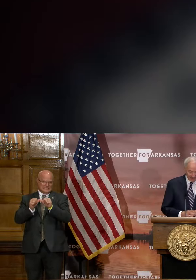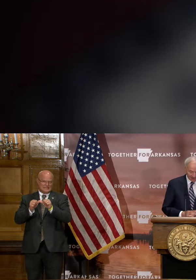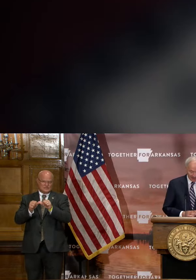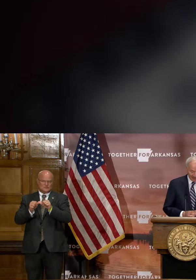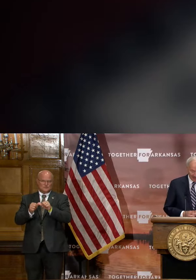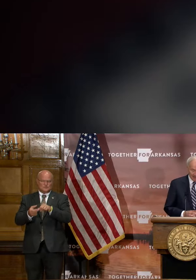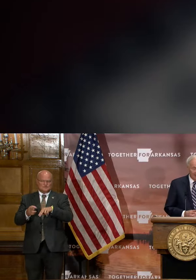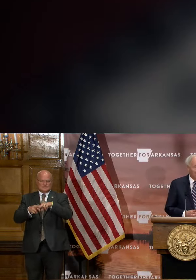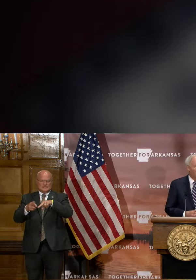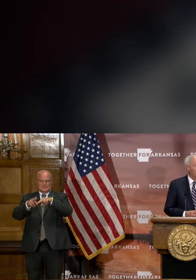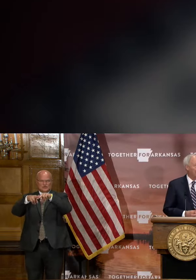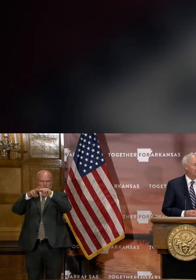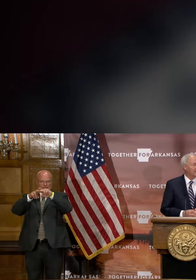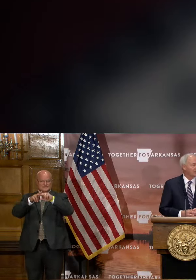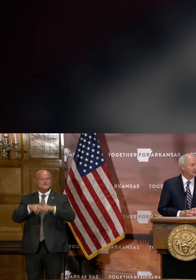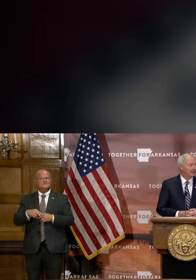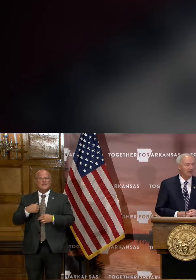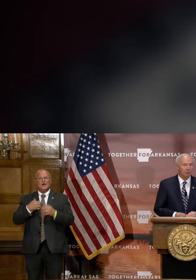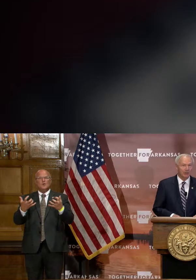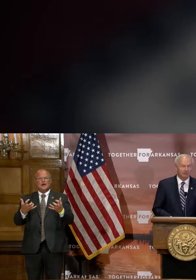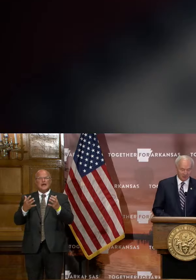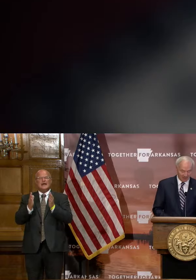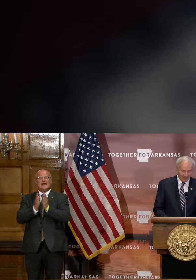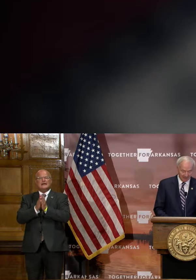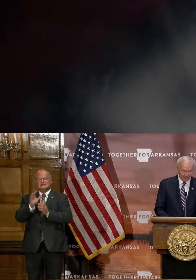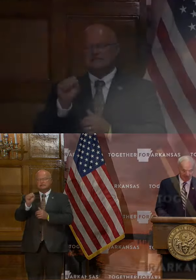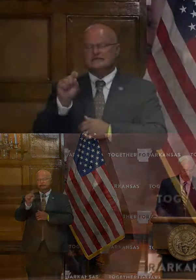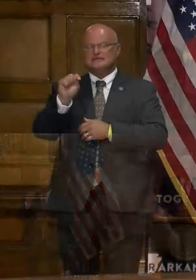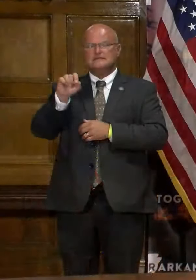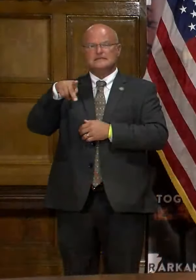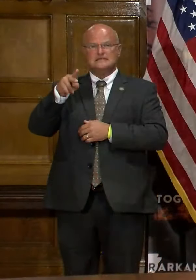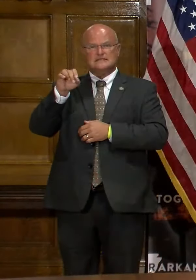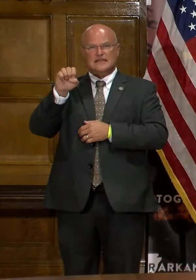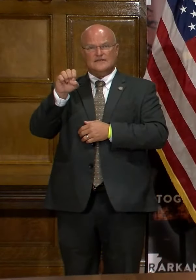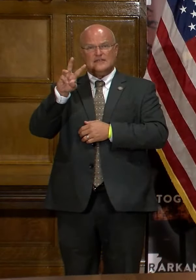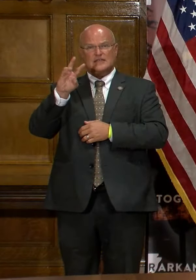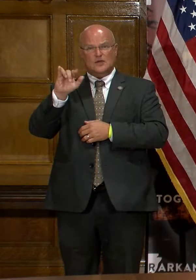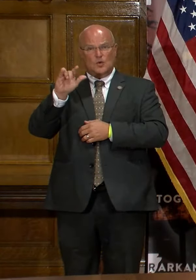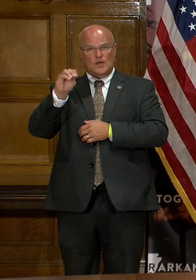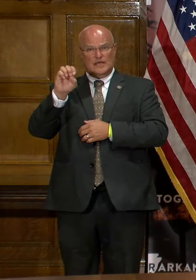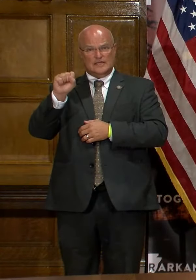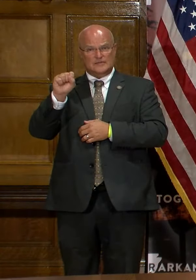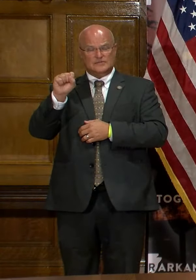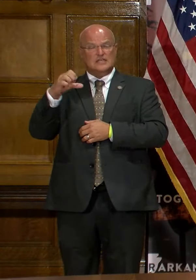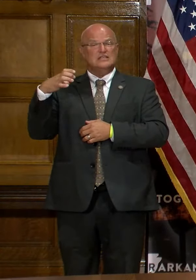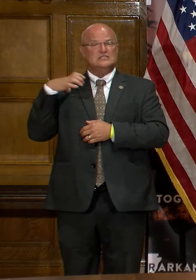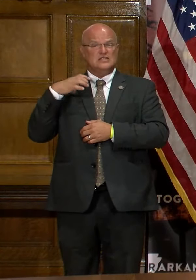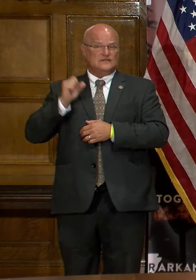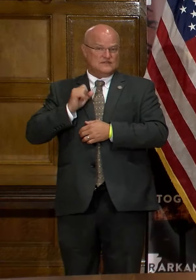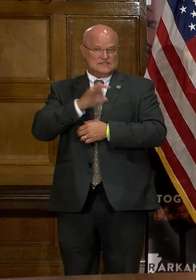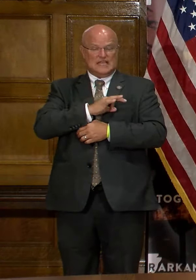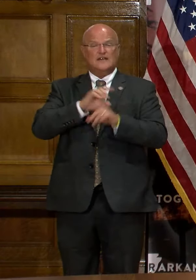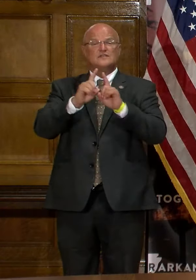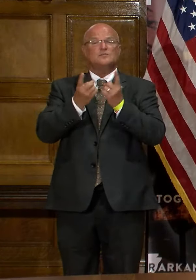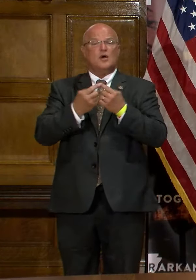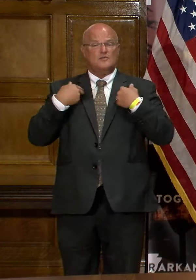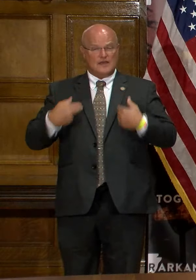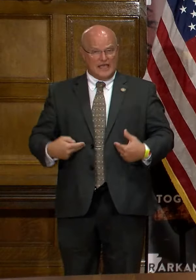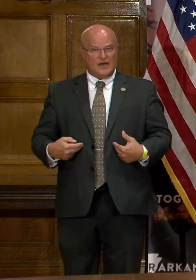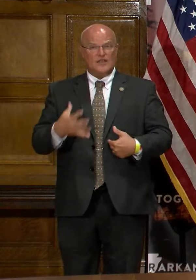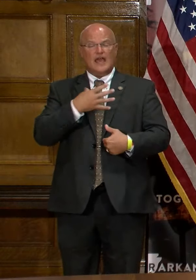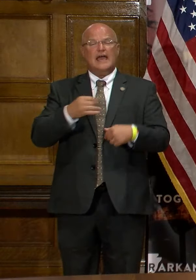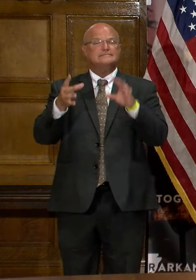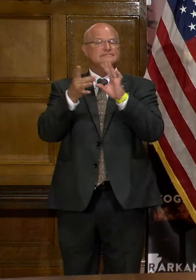to enhance that. I want to ask Stephanie Williams to come up, who's our Chief of Staff of the Department of Health, and